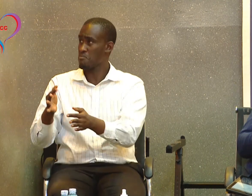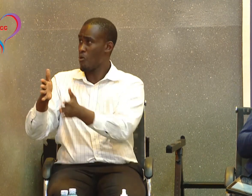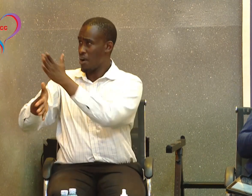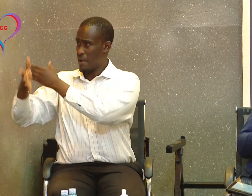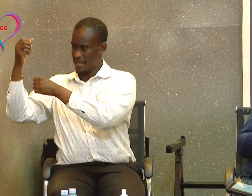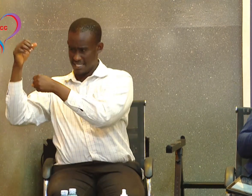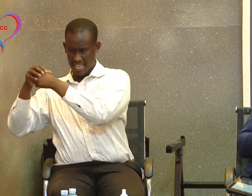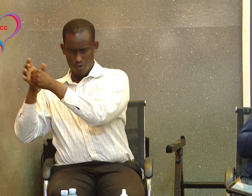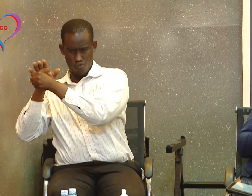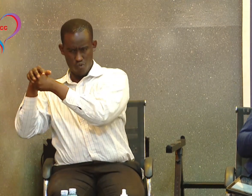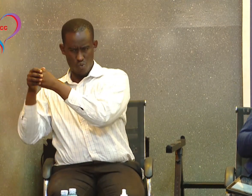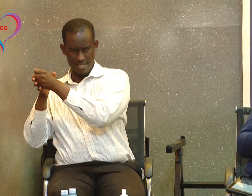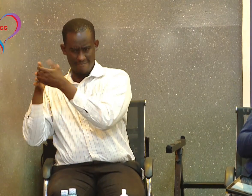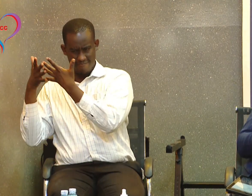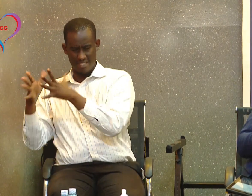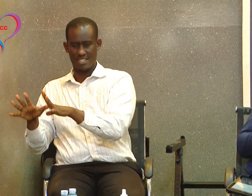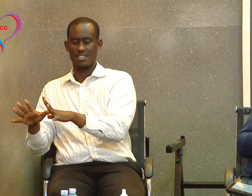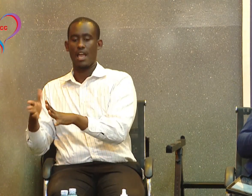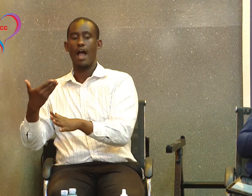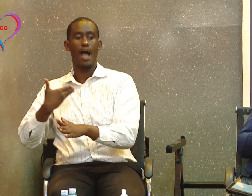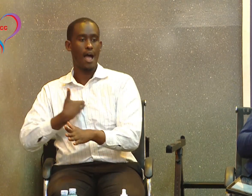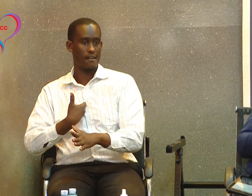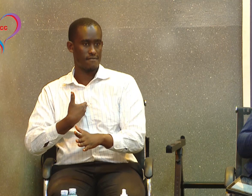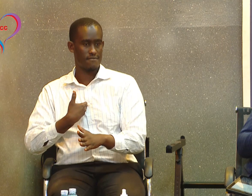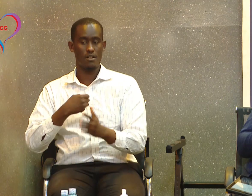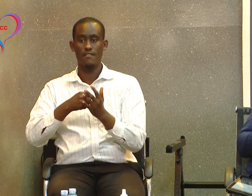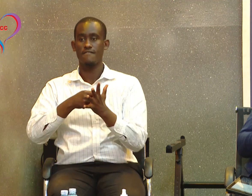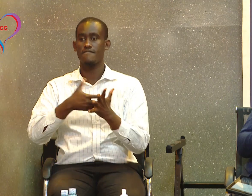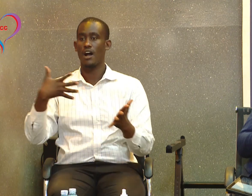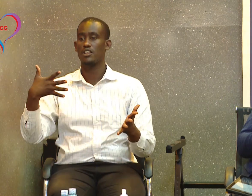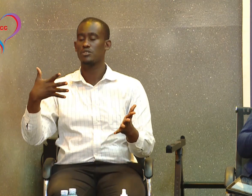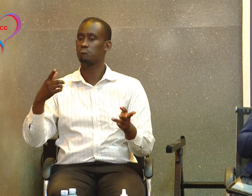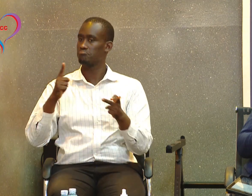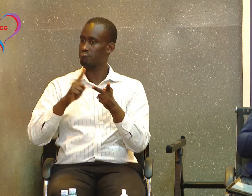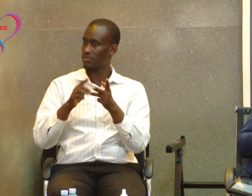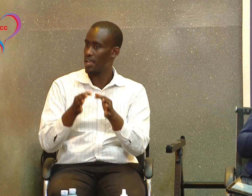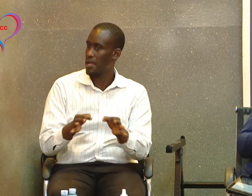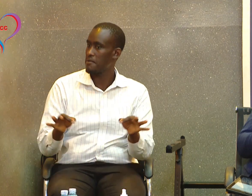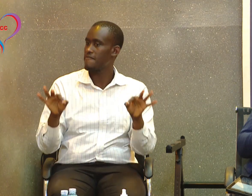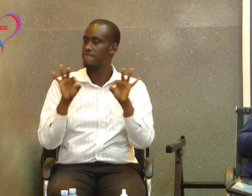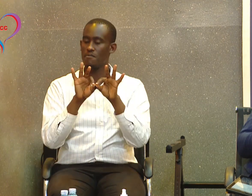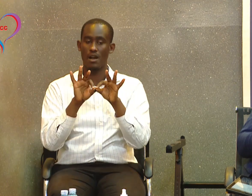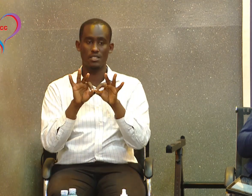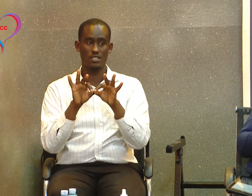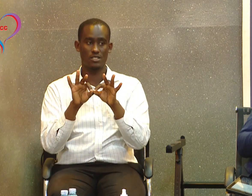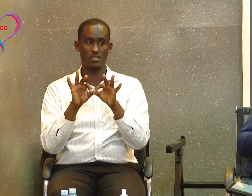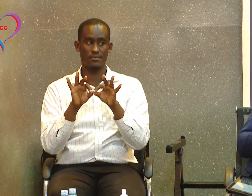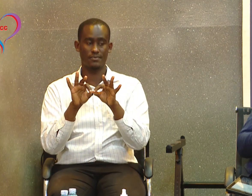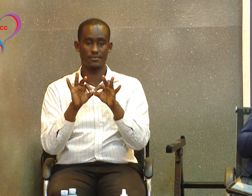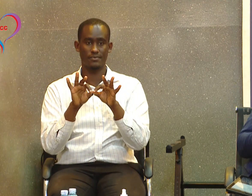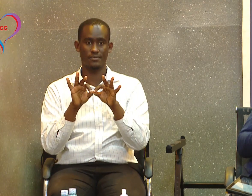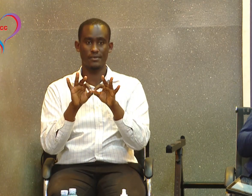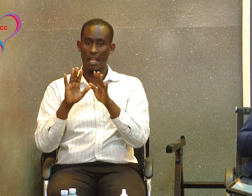kiyina omugaso. So we all have the responsibility of understanding that whatever God created on earth